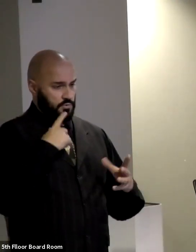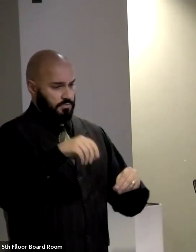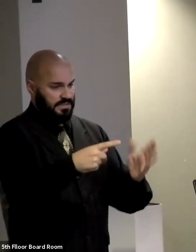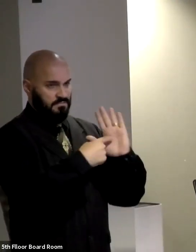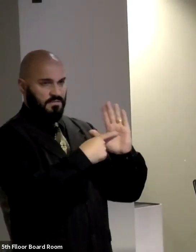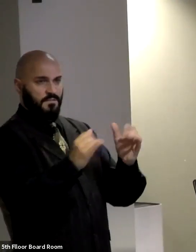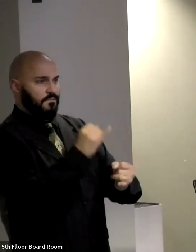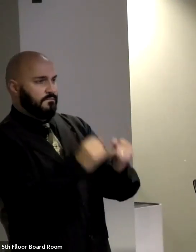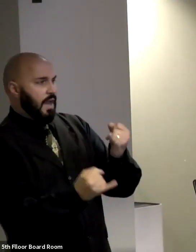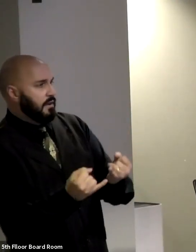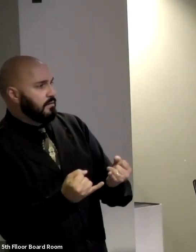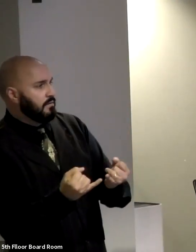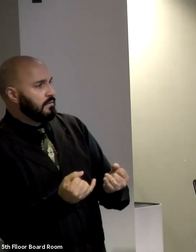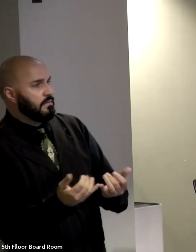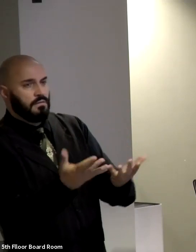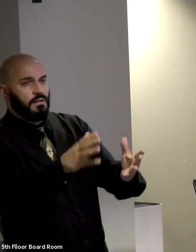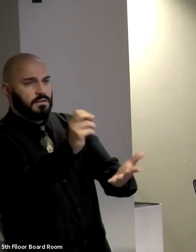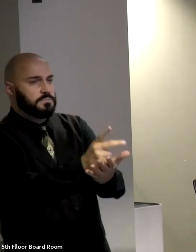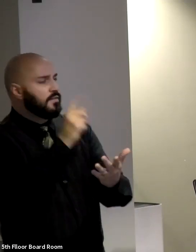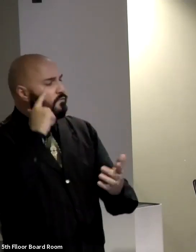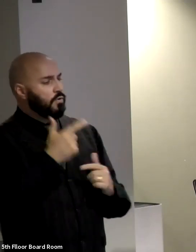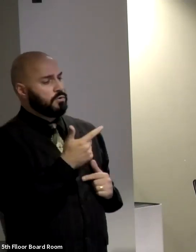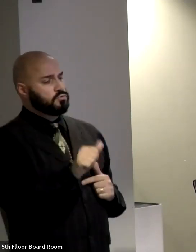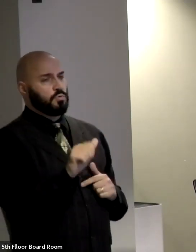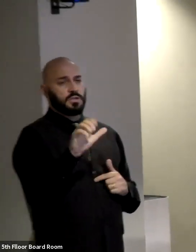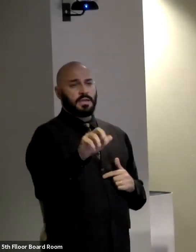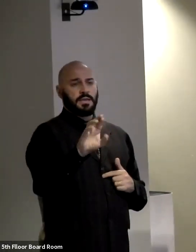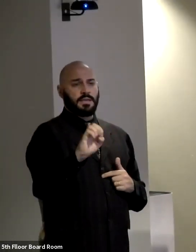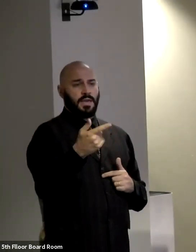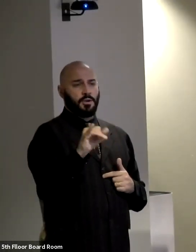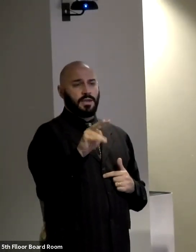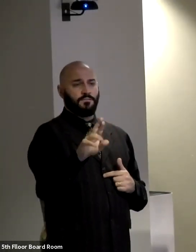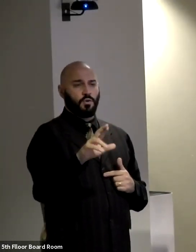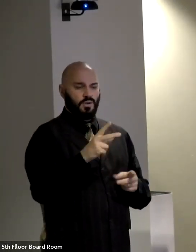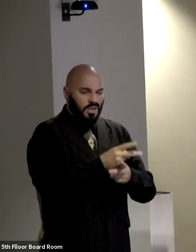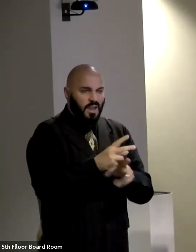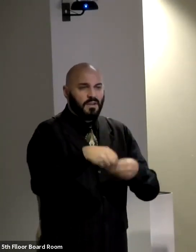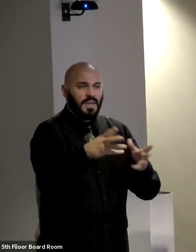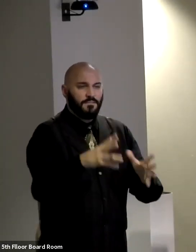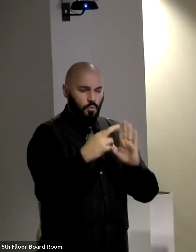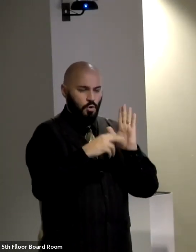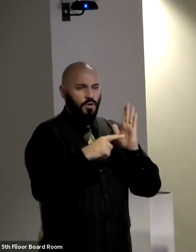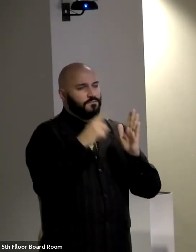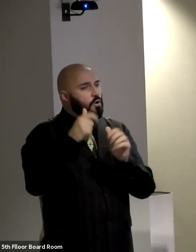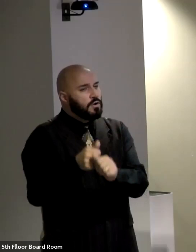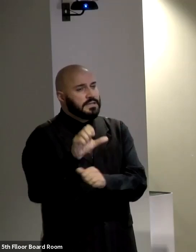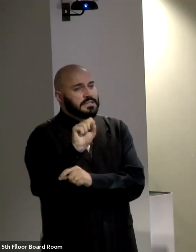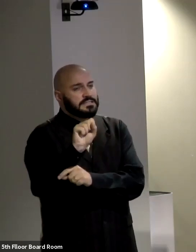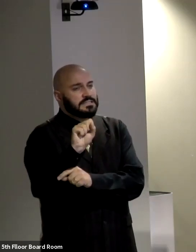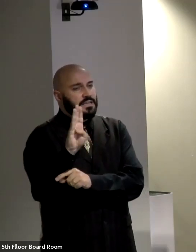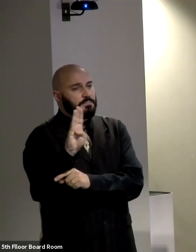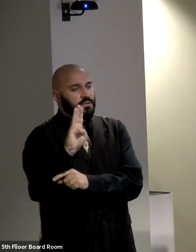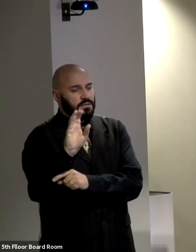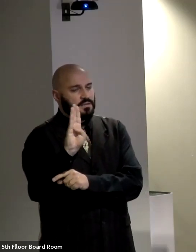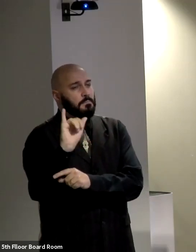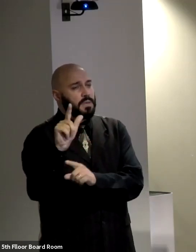Georgia Caregiver Registry Rule. It's to comply with the provisions of Senate Bill 406 from the